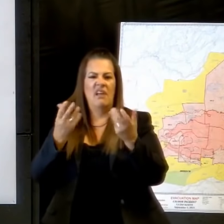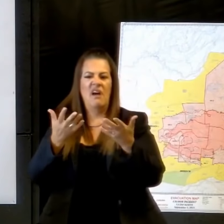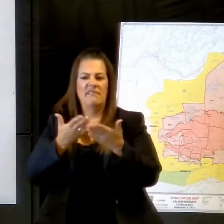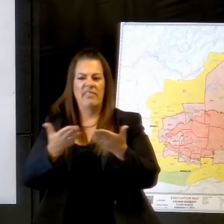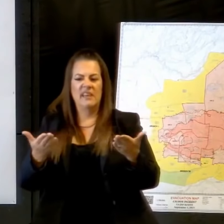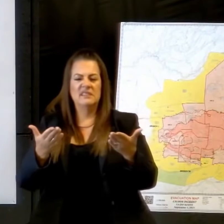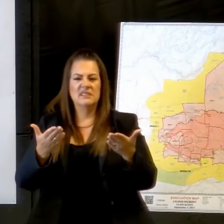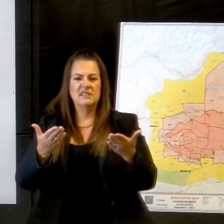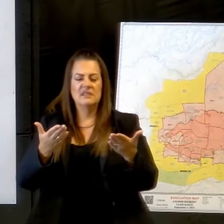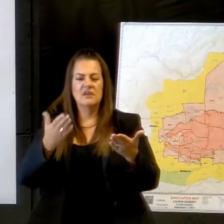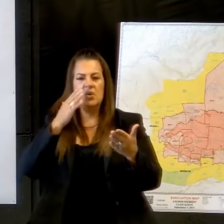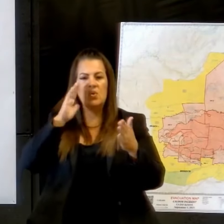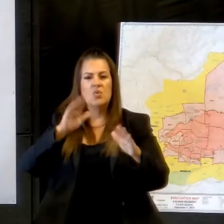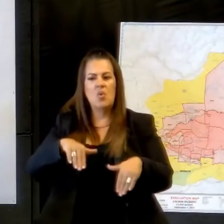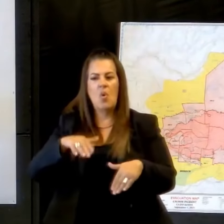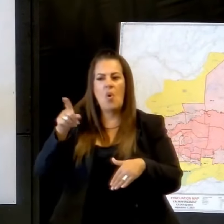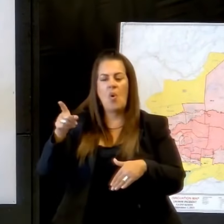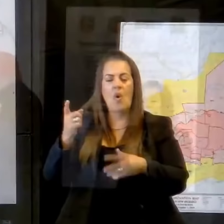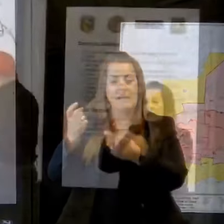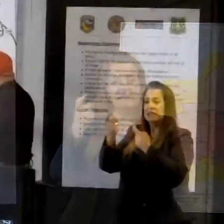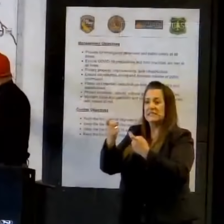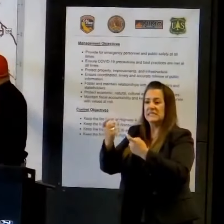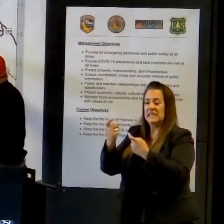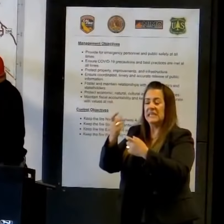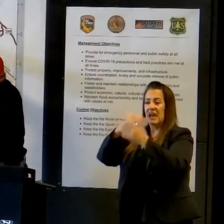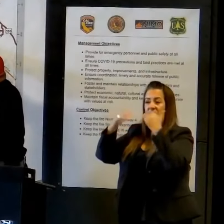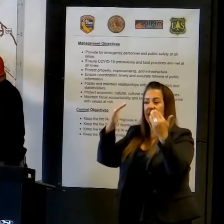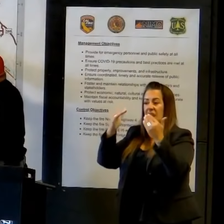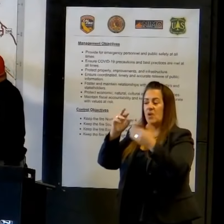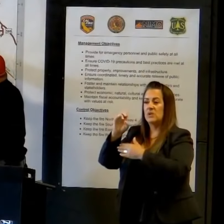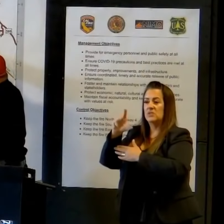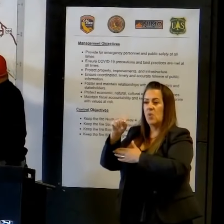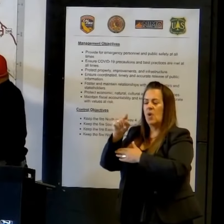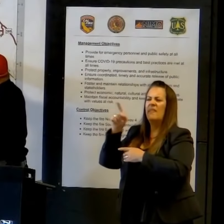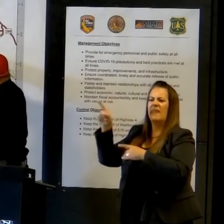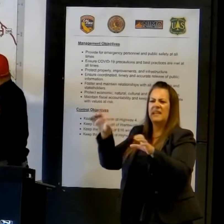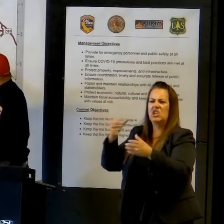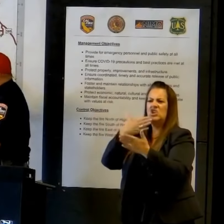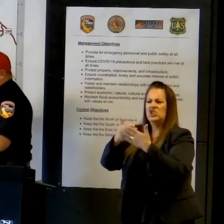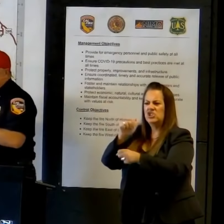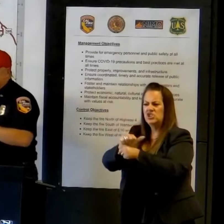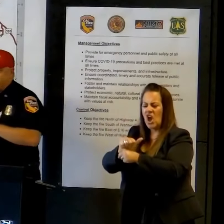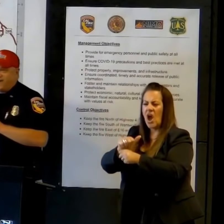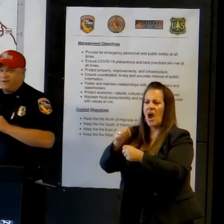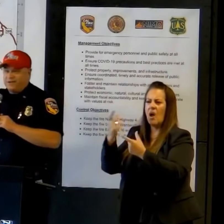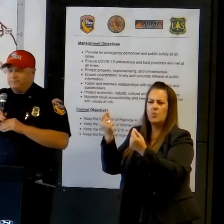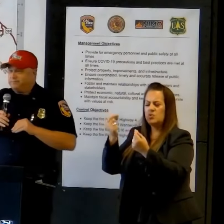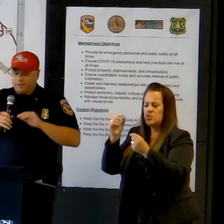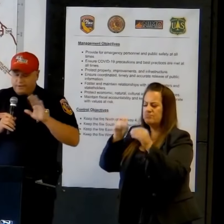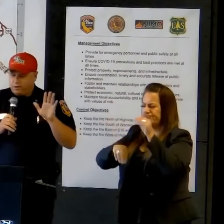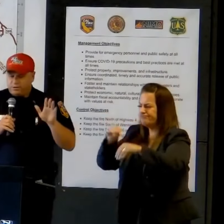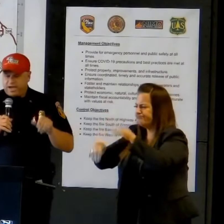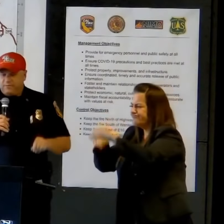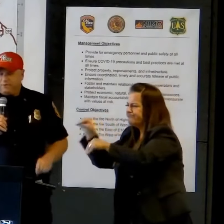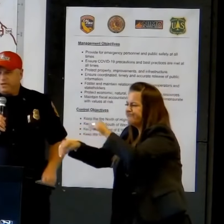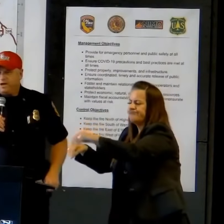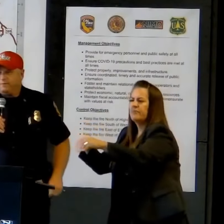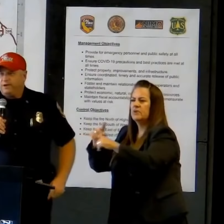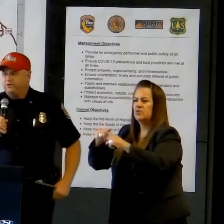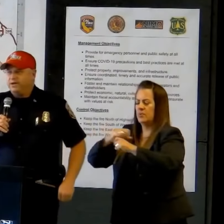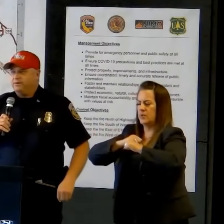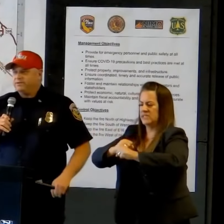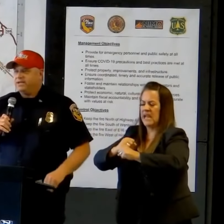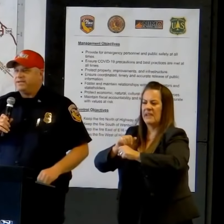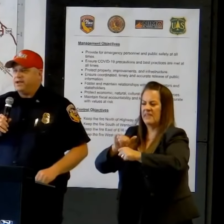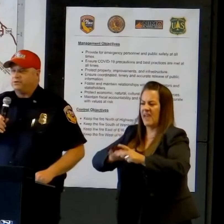put in around the Heavenly Ski Resort that were already there before the fire, and we can tie into those to hopefully box this fire in. At no time have we